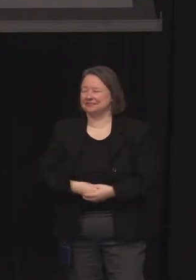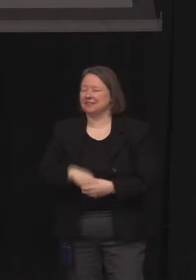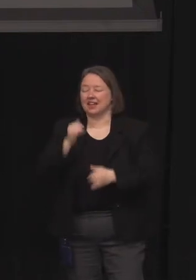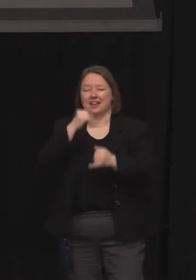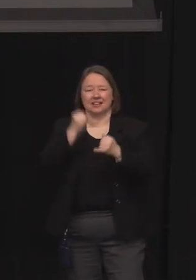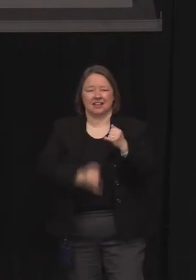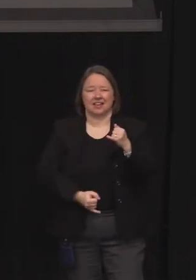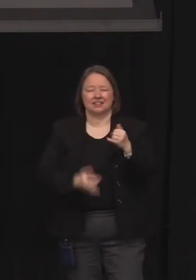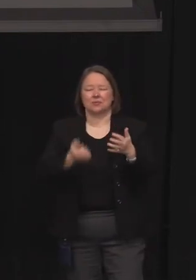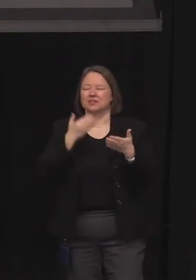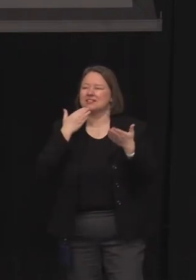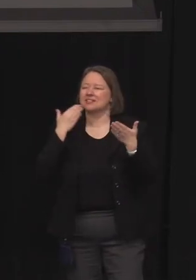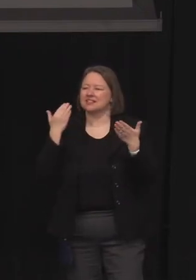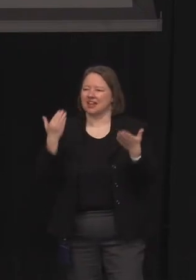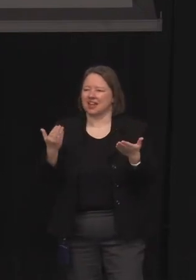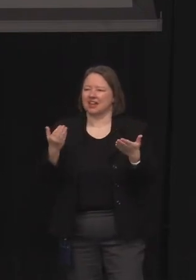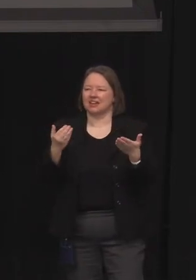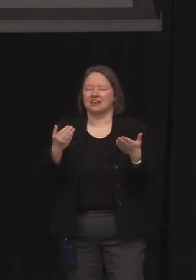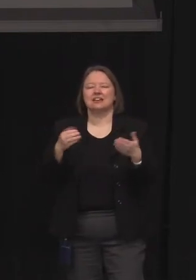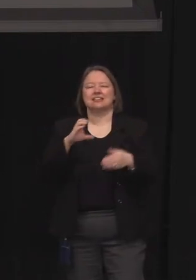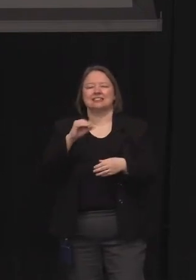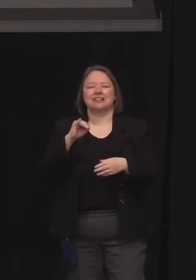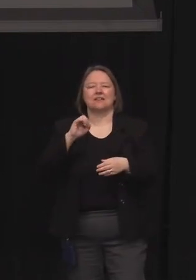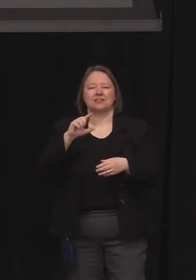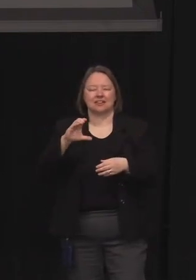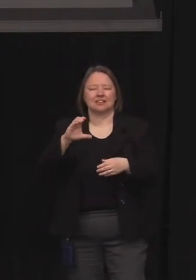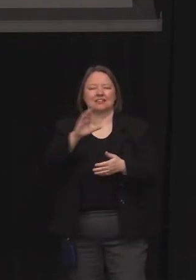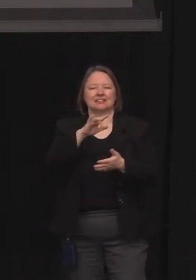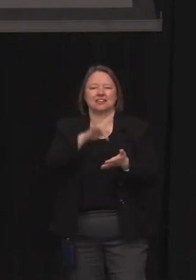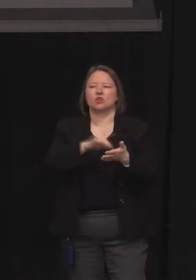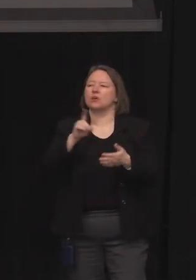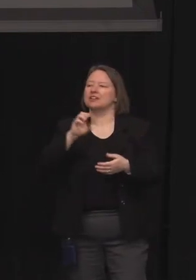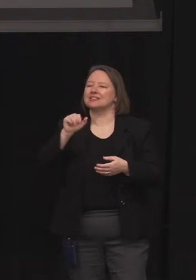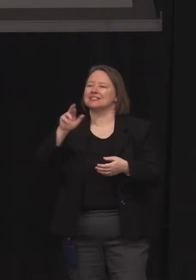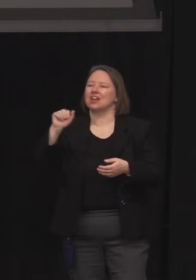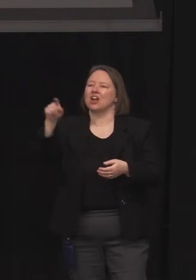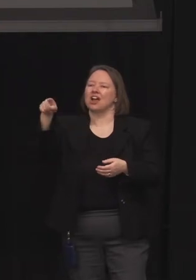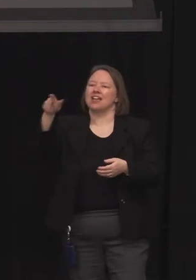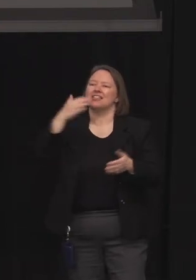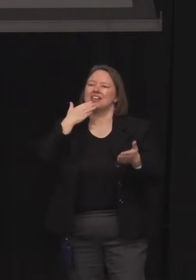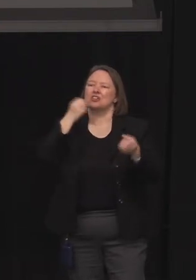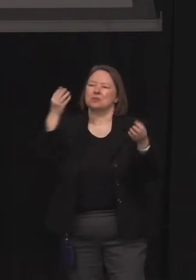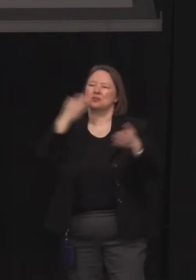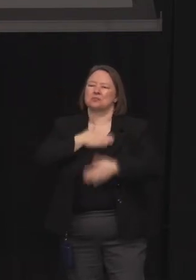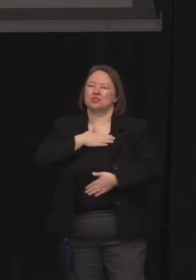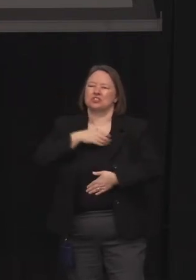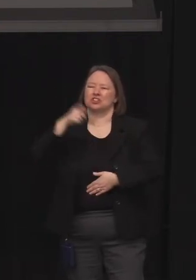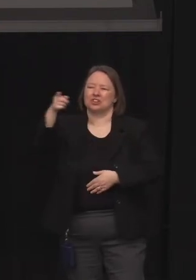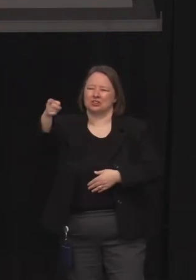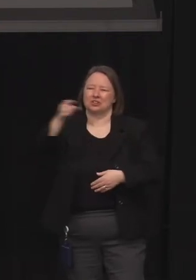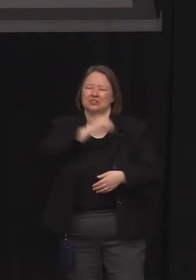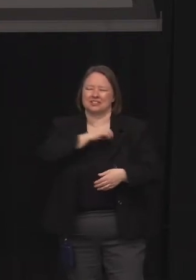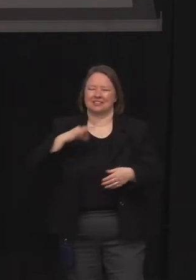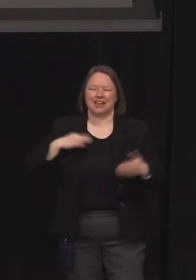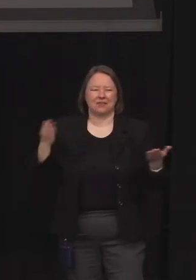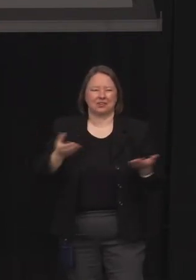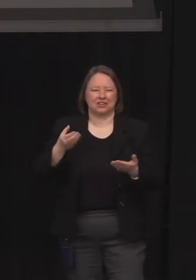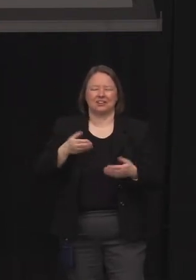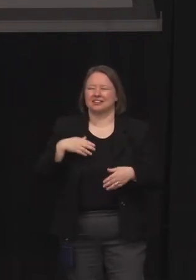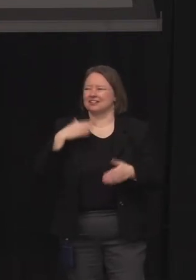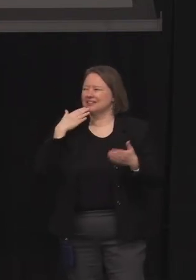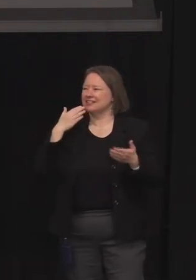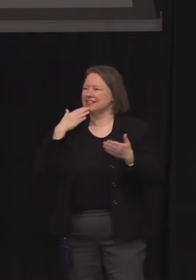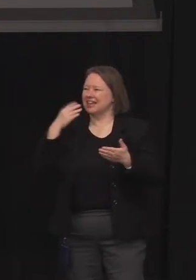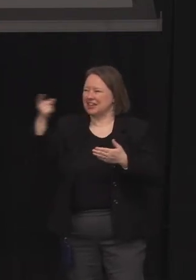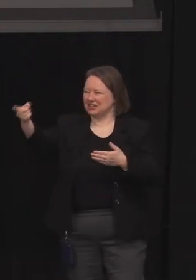And last but not least, I want to thank the Civic Center and their staff. Where's Sarah? Sarah, thank you so much. Appreciate all the work you all done. Ben, thank